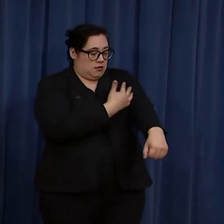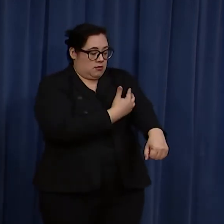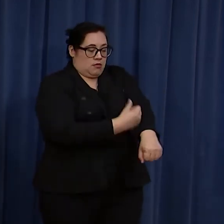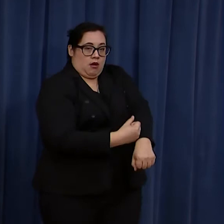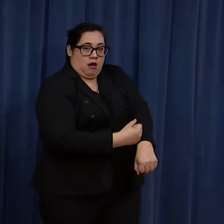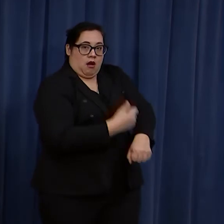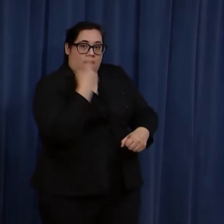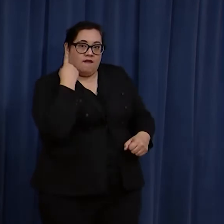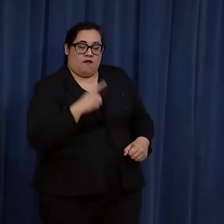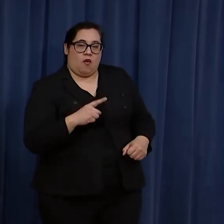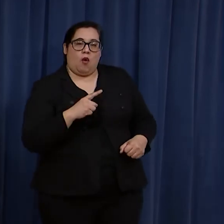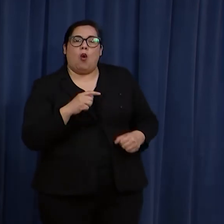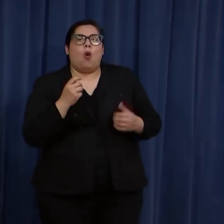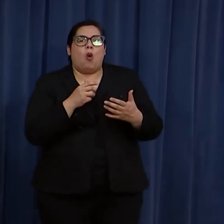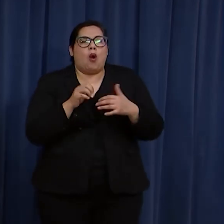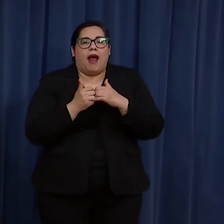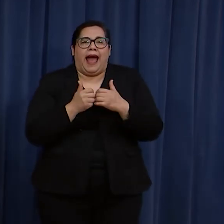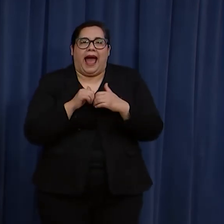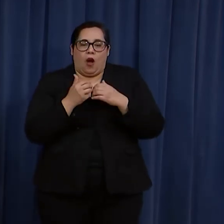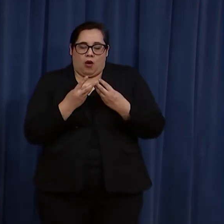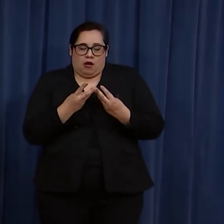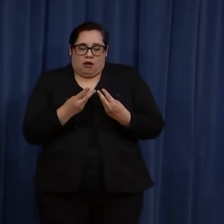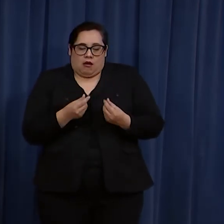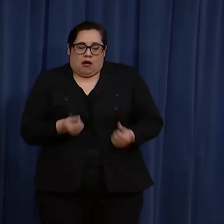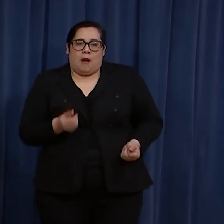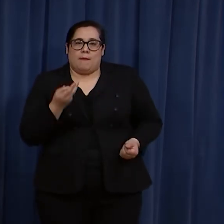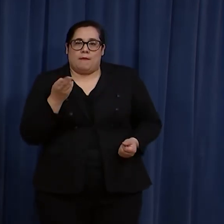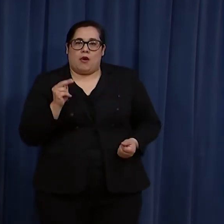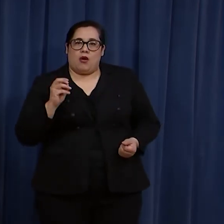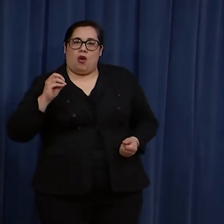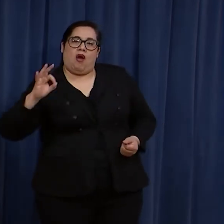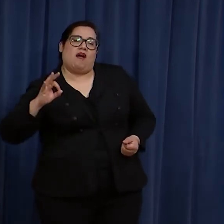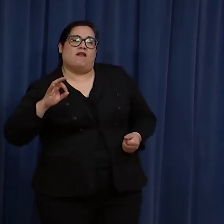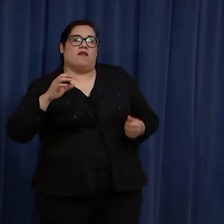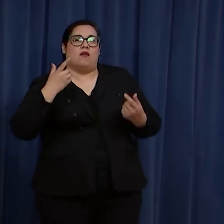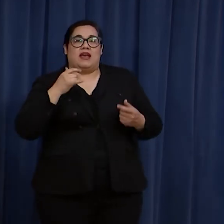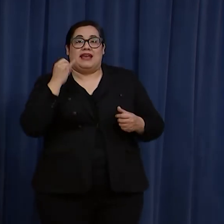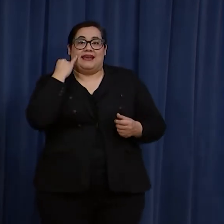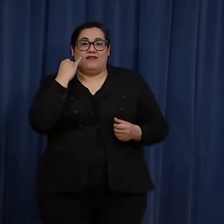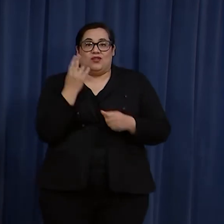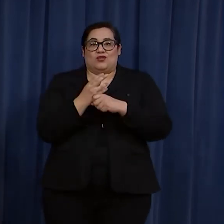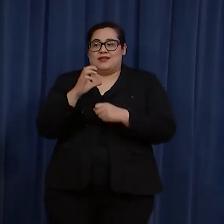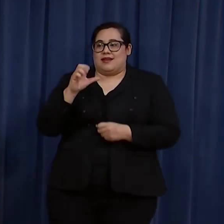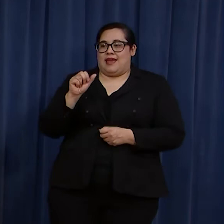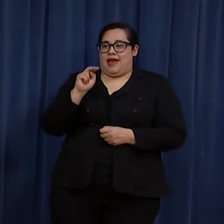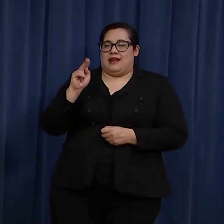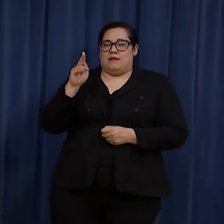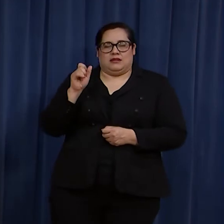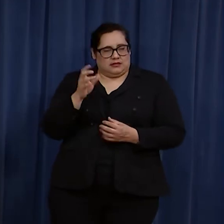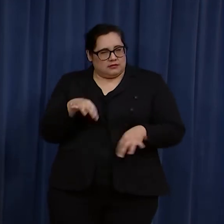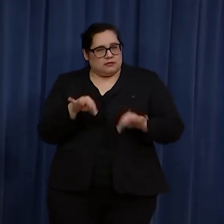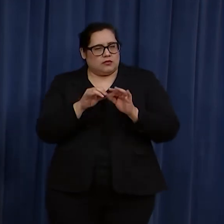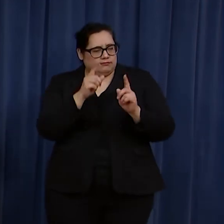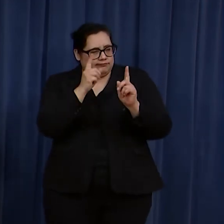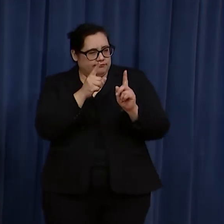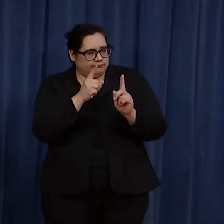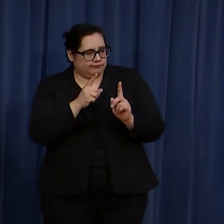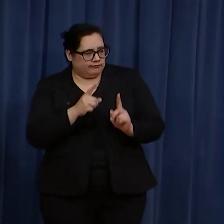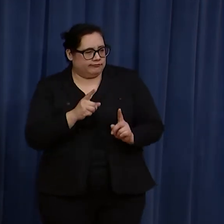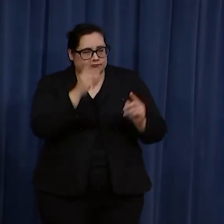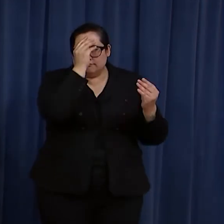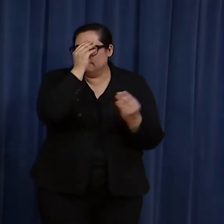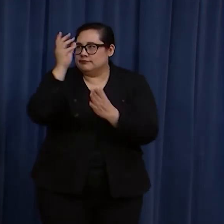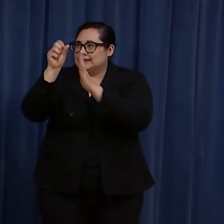to the burn-off rates of, say, cannabis. These are really important data points for us to learn to inform our